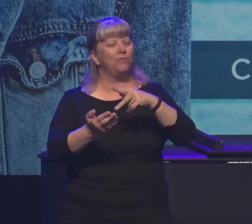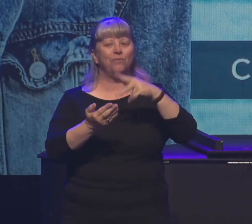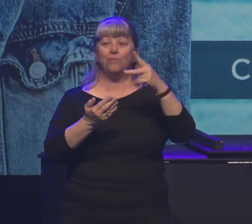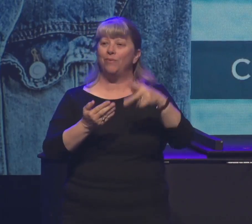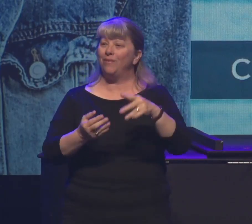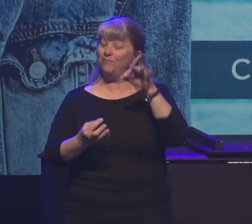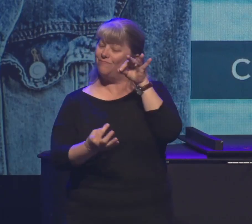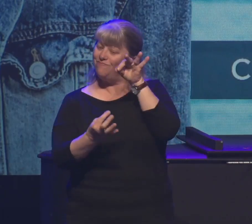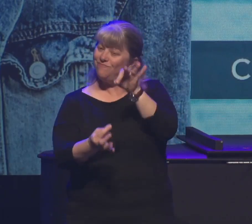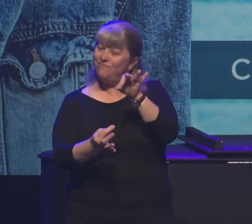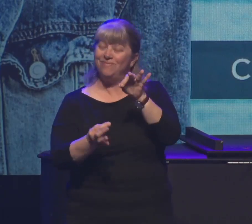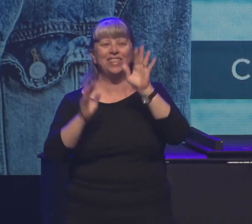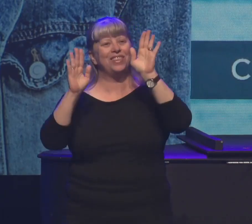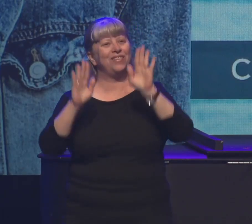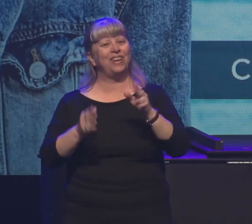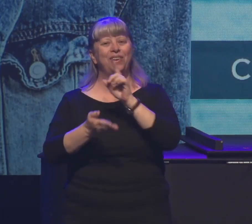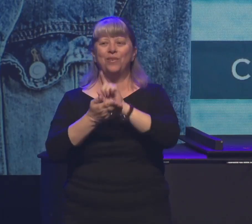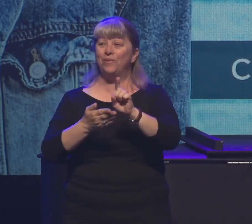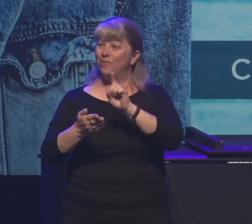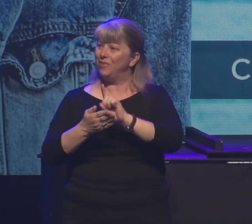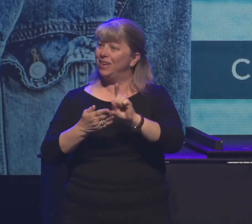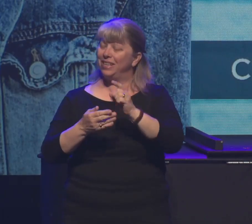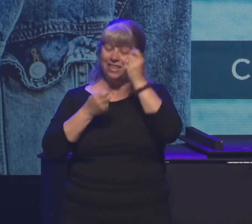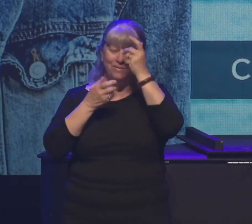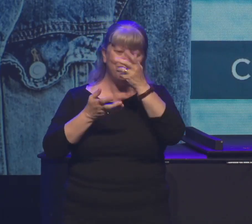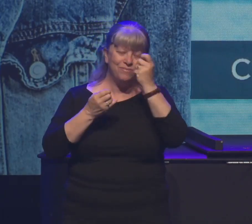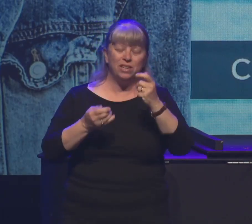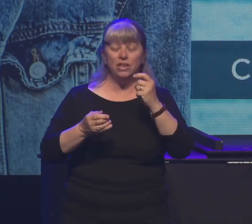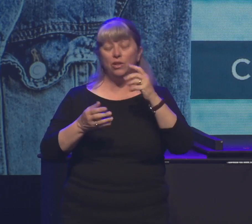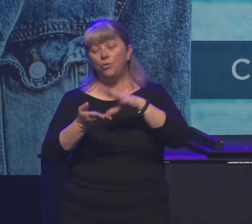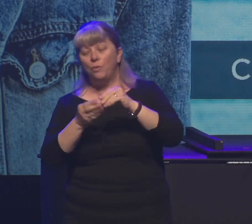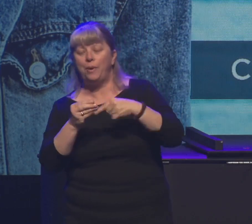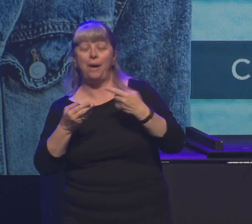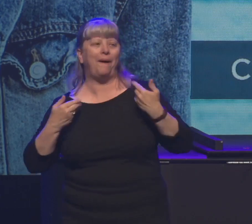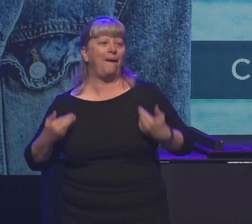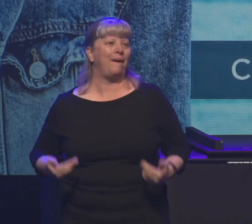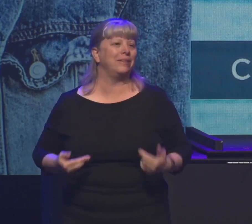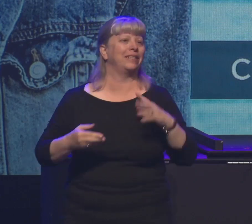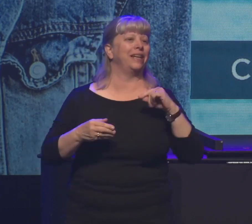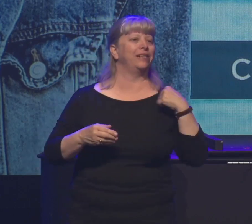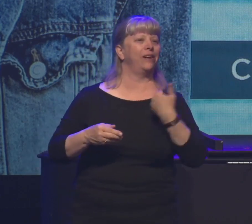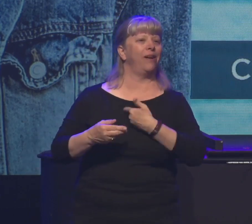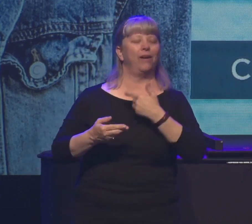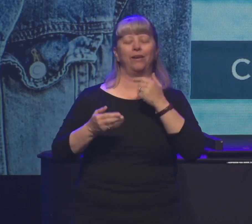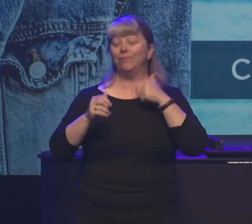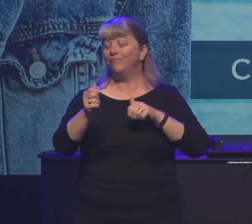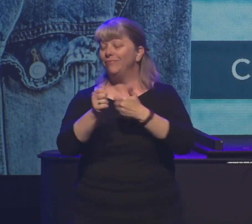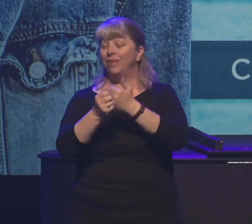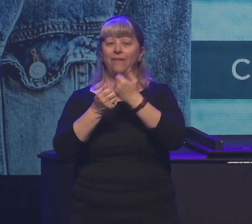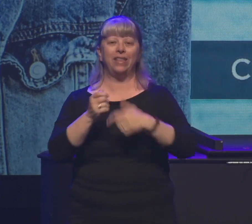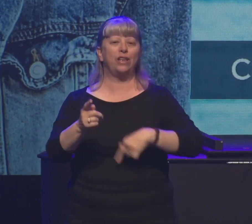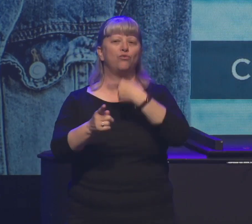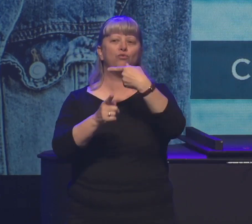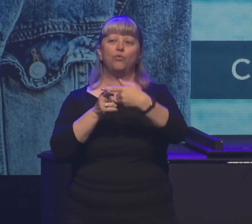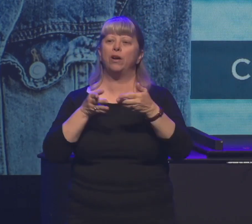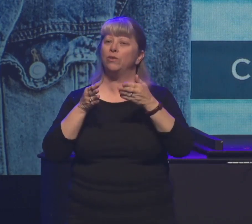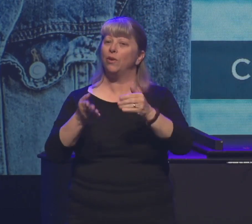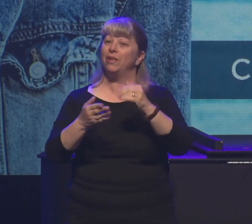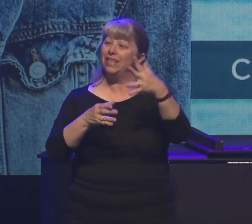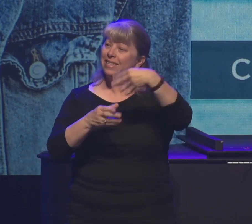a great weekly resource to help you learn more about who we are and stay up to date on all things Crossroads. Inside